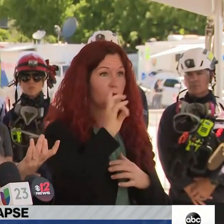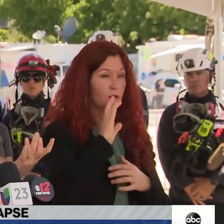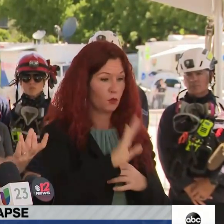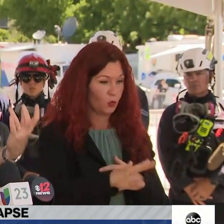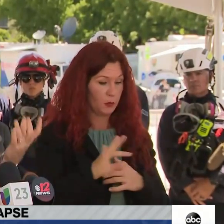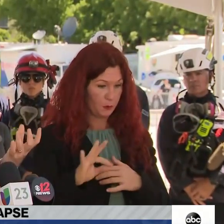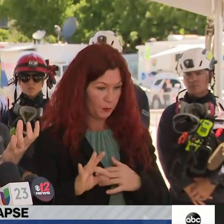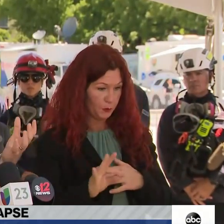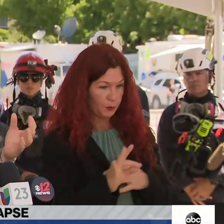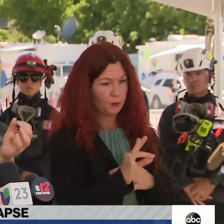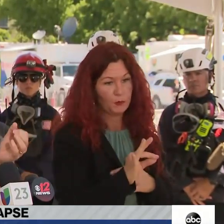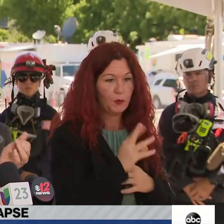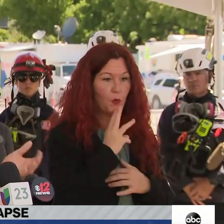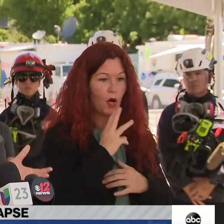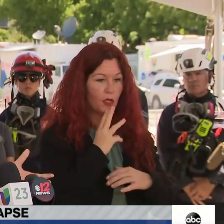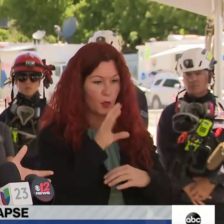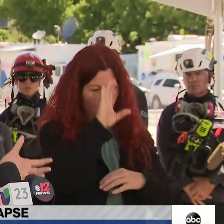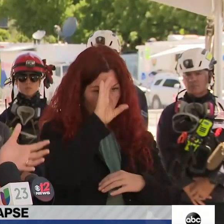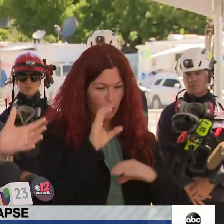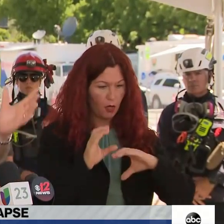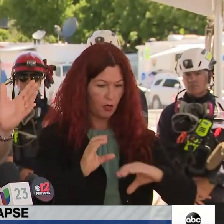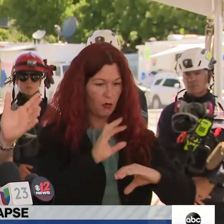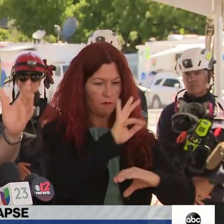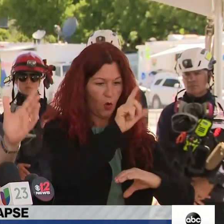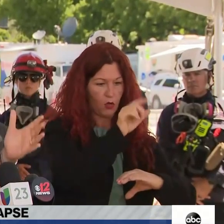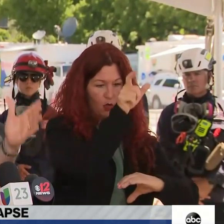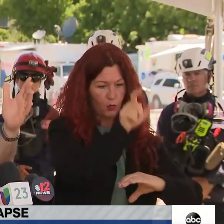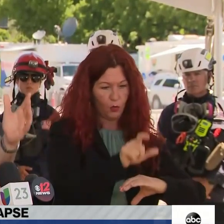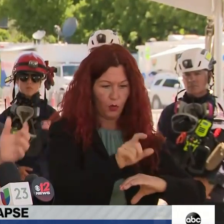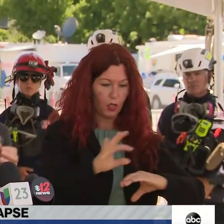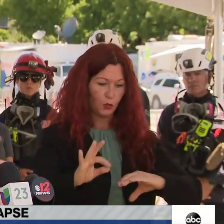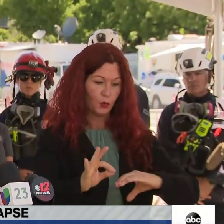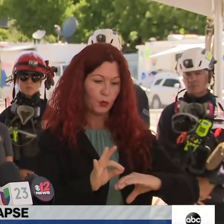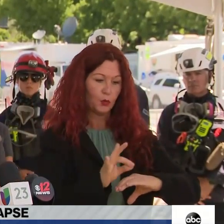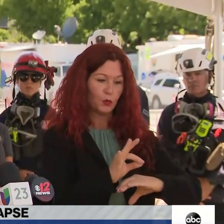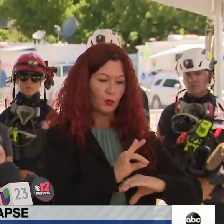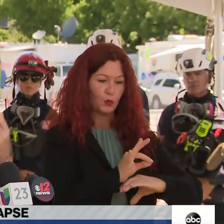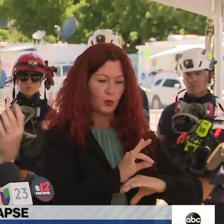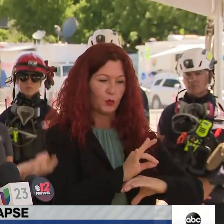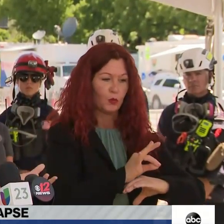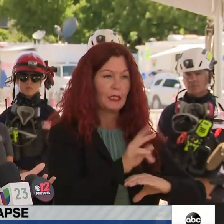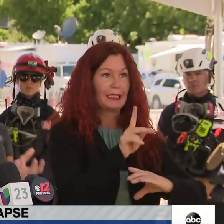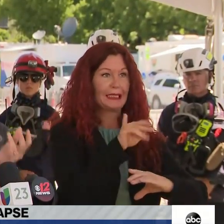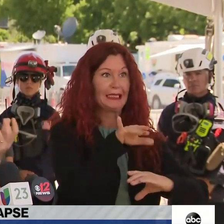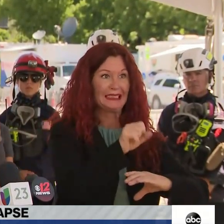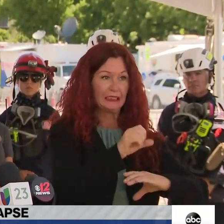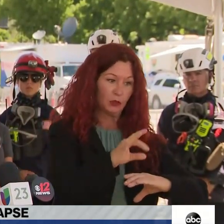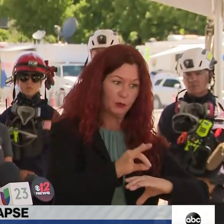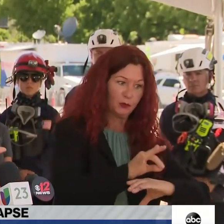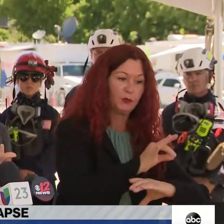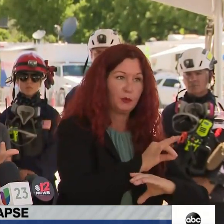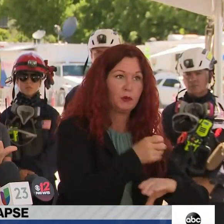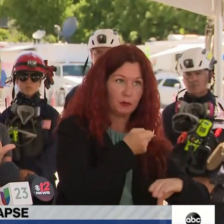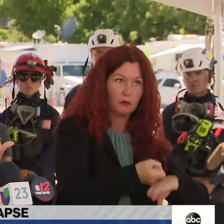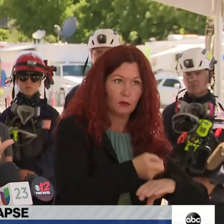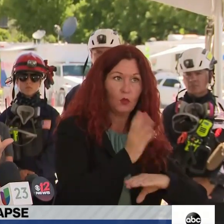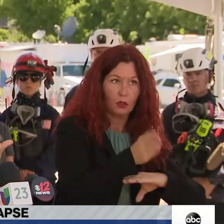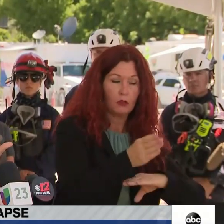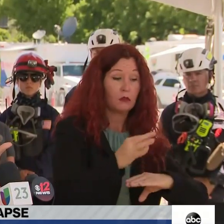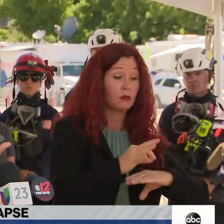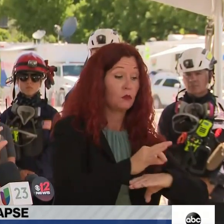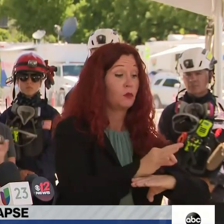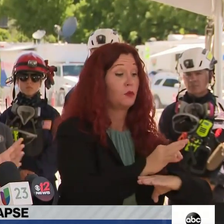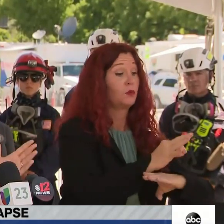Lower Keys Monday night, and then up to or close to the Gulf Coast of Florida on Tuesday. But remember,